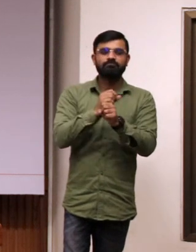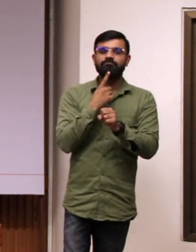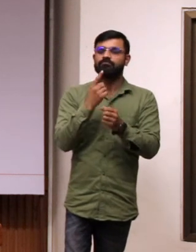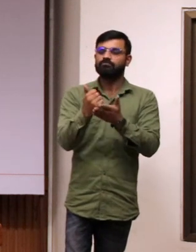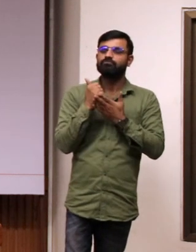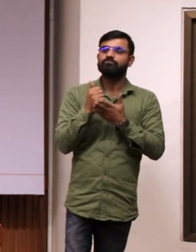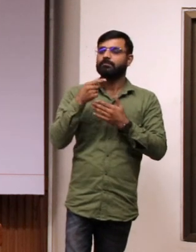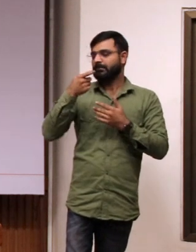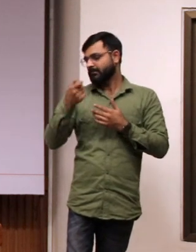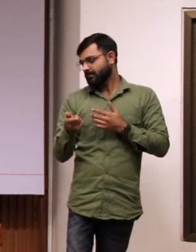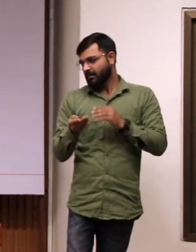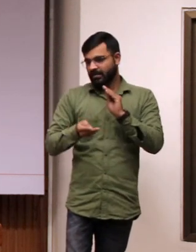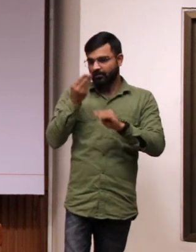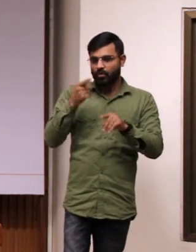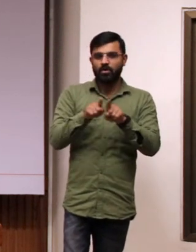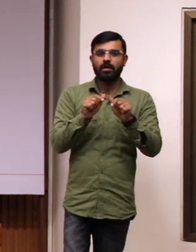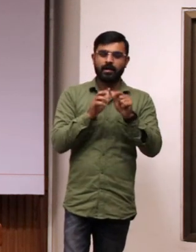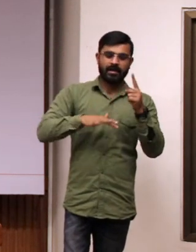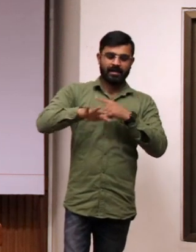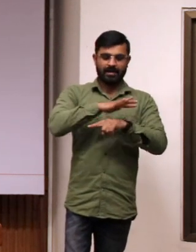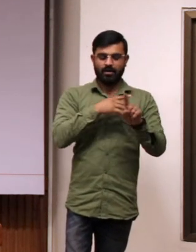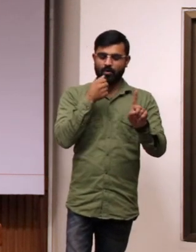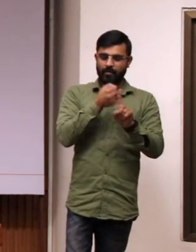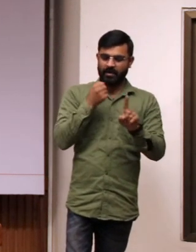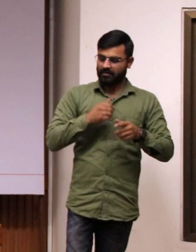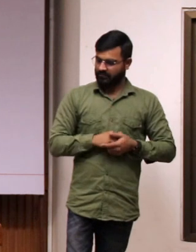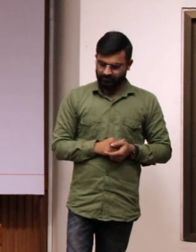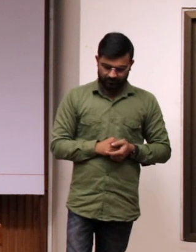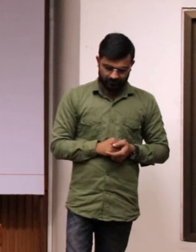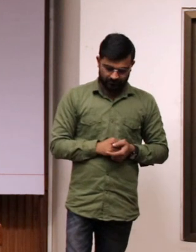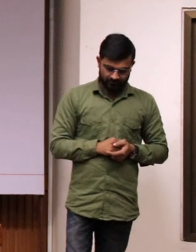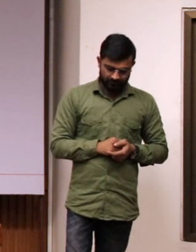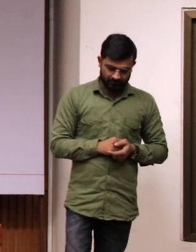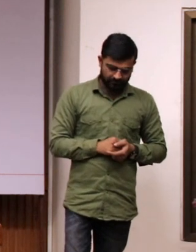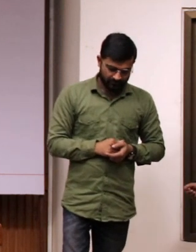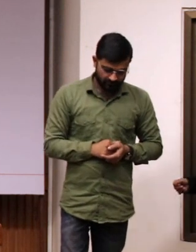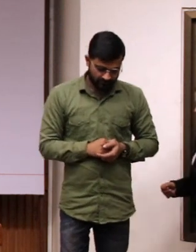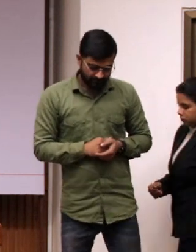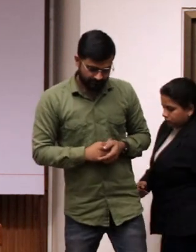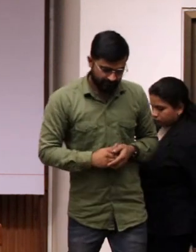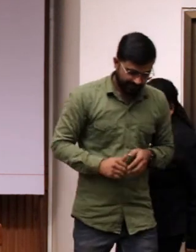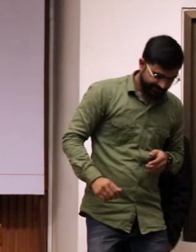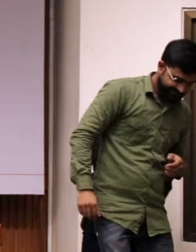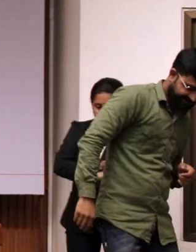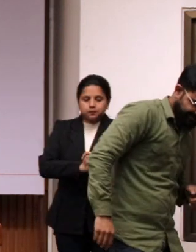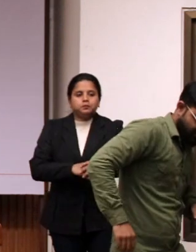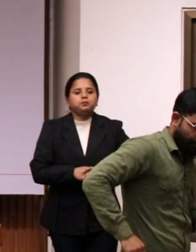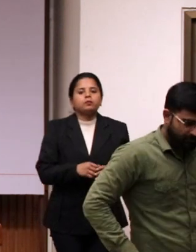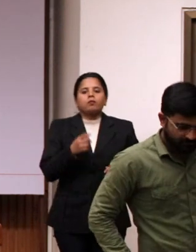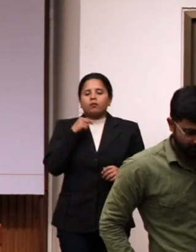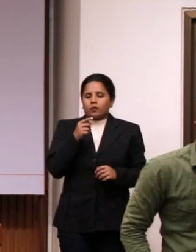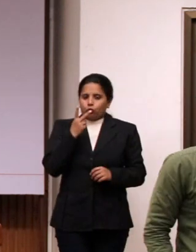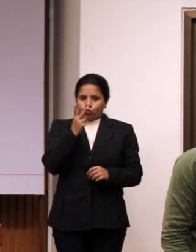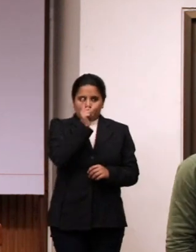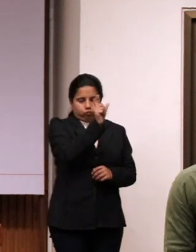has caused more, like, you know, adverse impact on the ecosystem. Actually, there are two terms you have written, afforestation